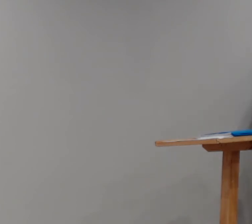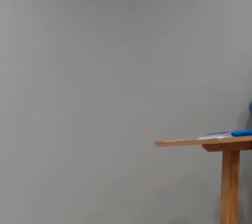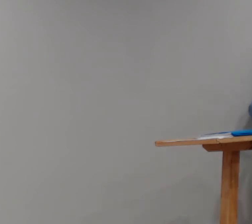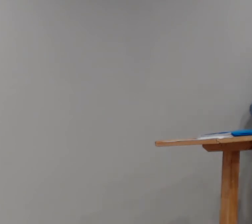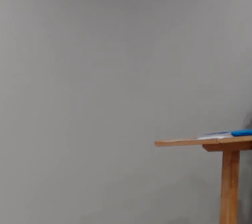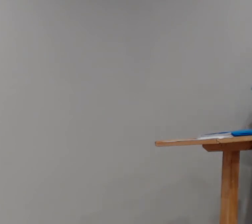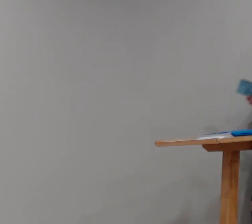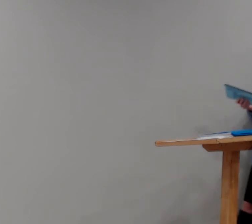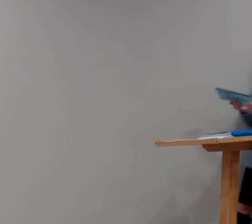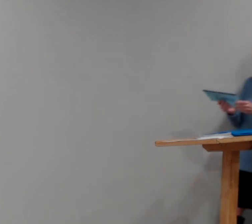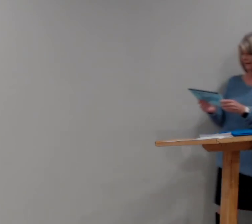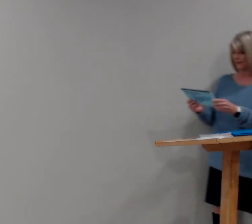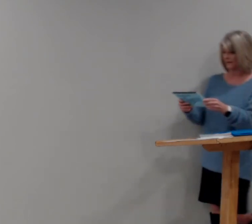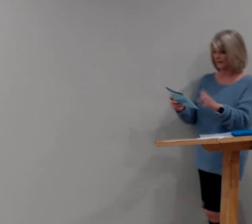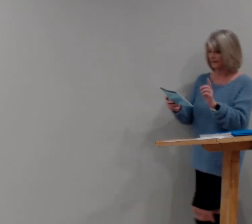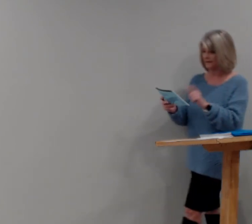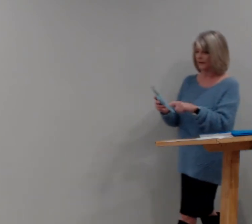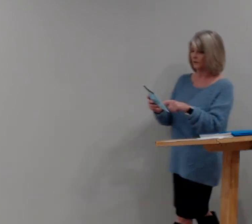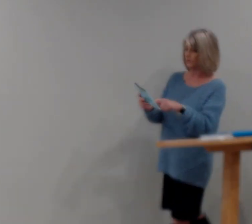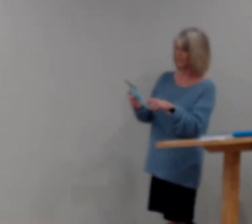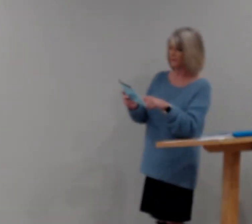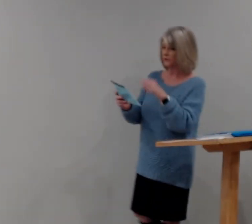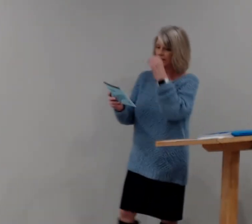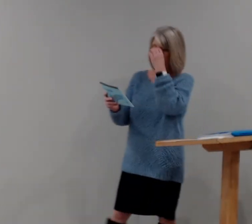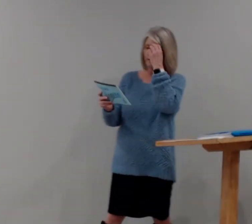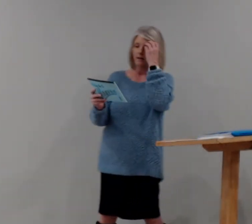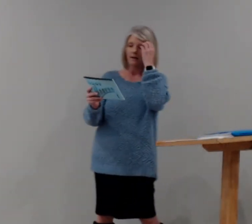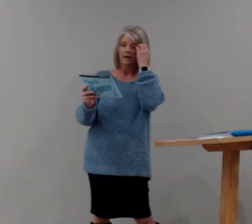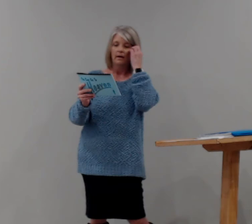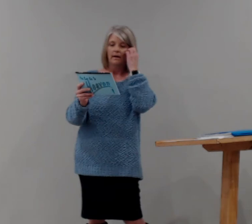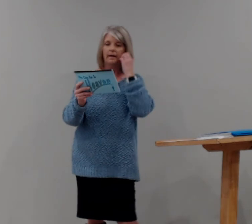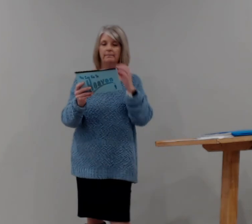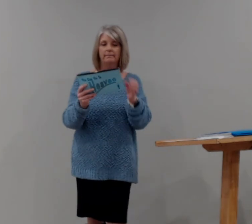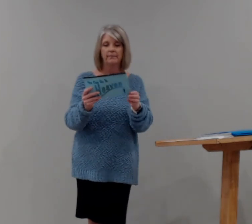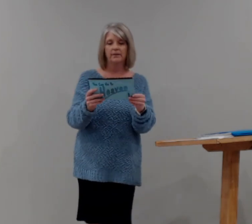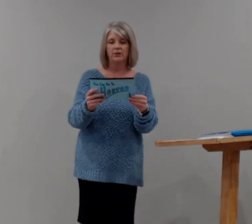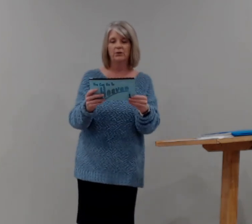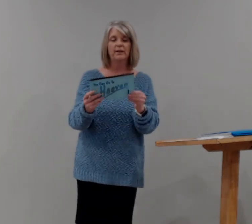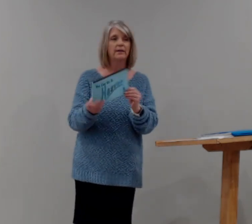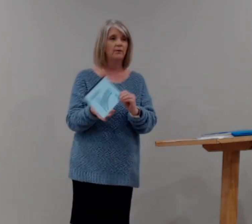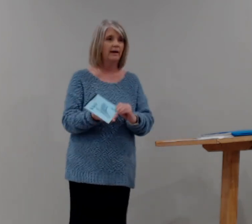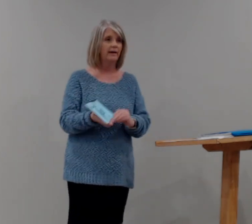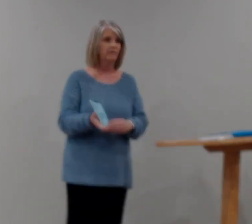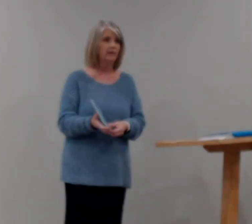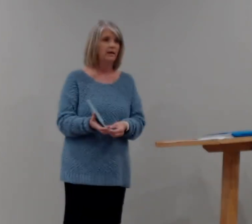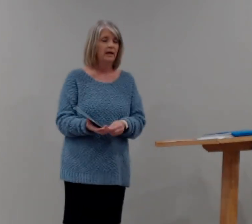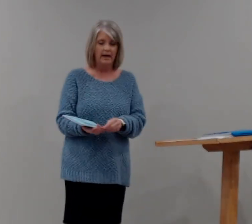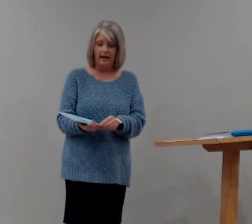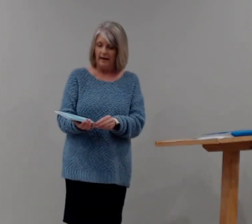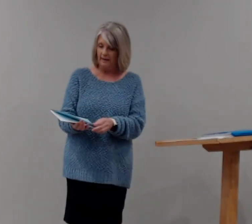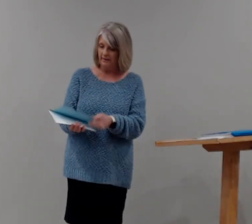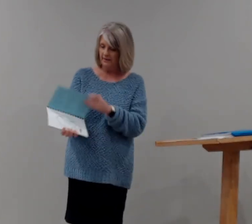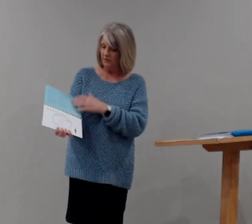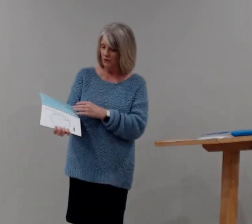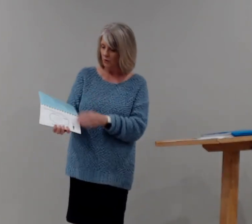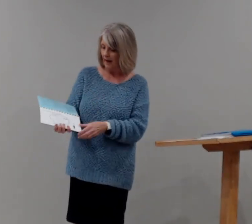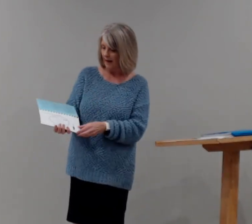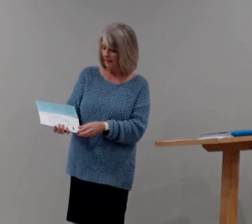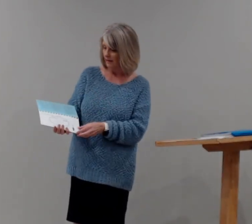kind of a track. Now this is Silent Word Ministries. You can go to heaven. And this is a track that